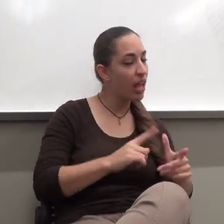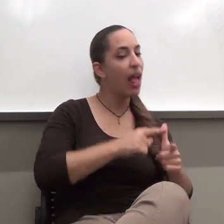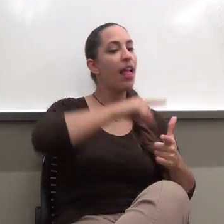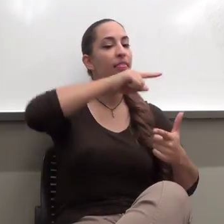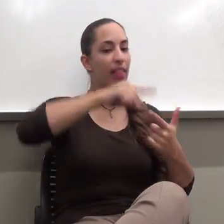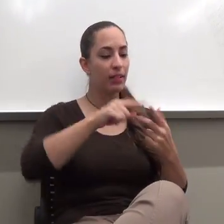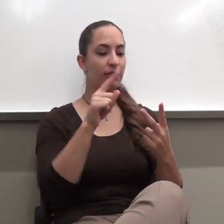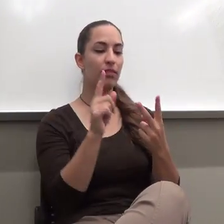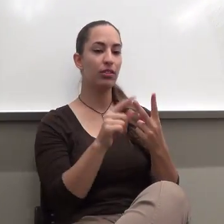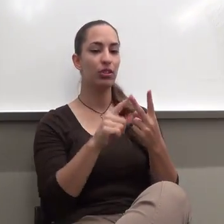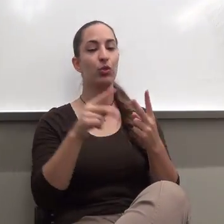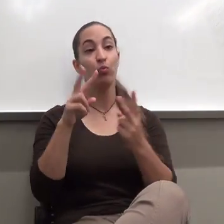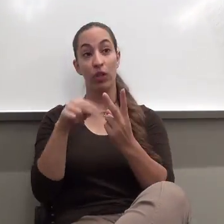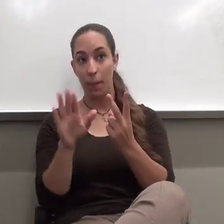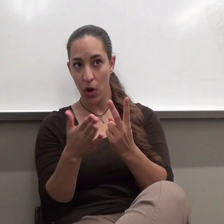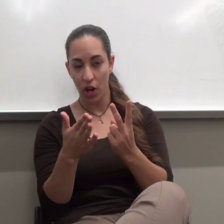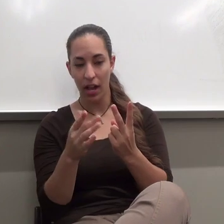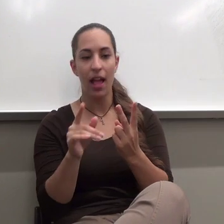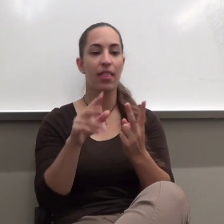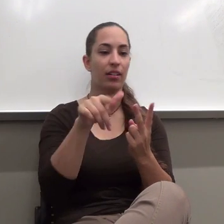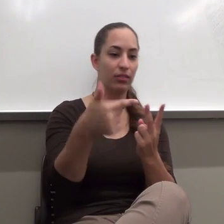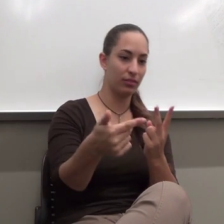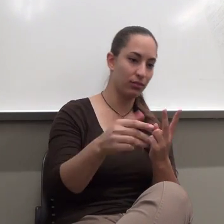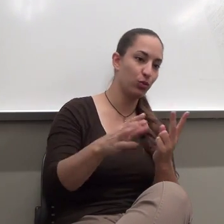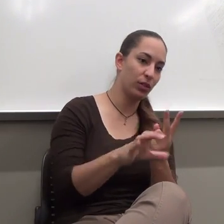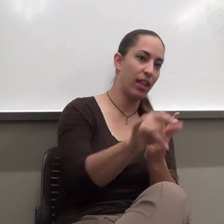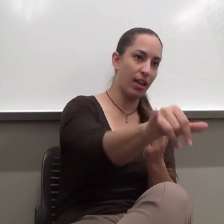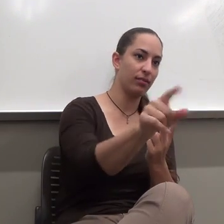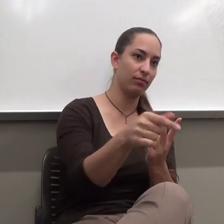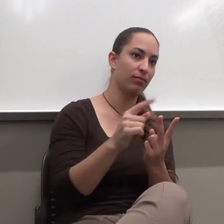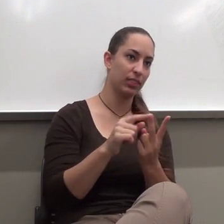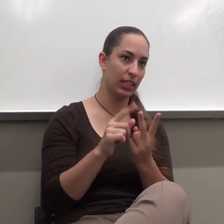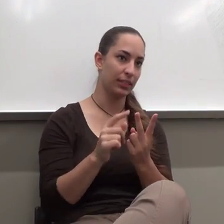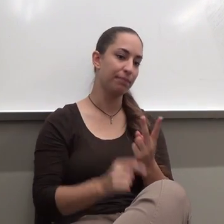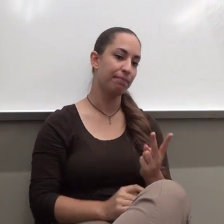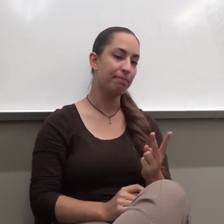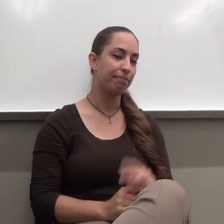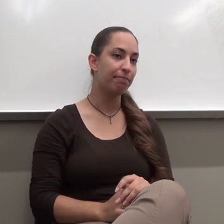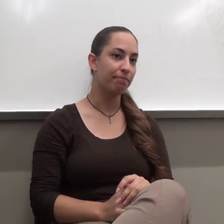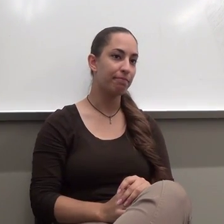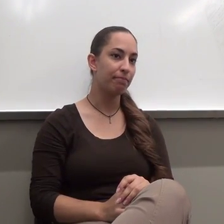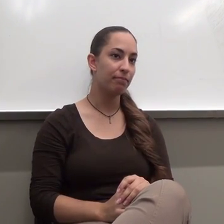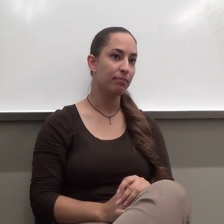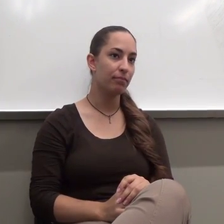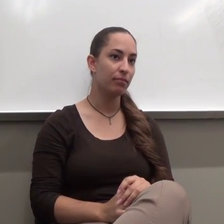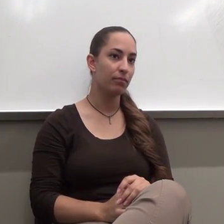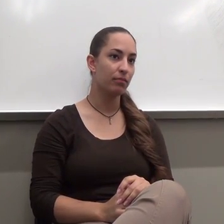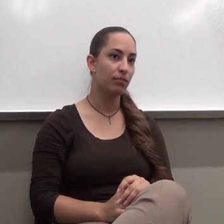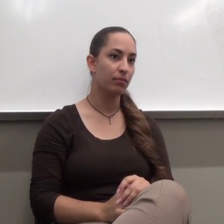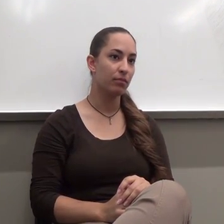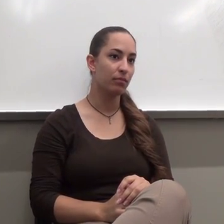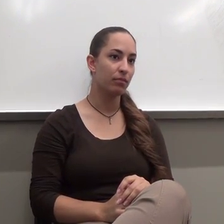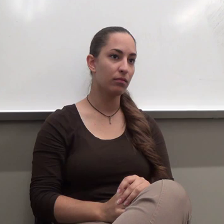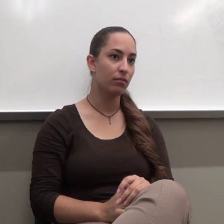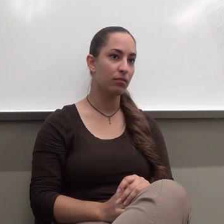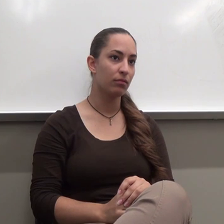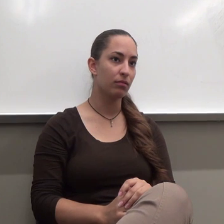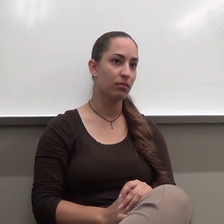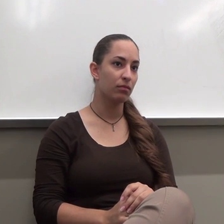This is just the stuff in the book, copying on the paper so you don't have to write in the book. Okay, now, some of these, for some reason,